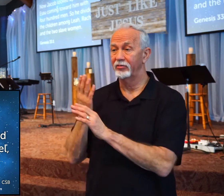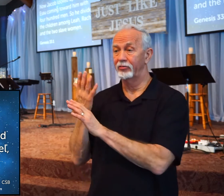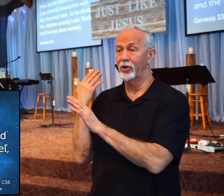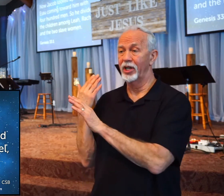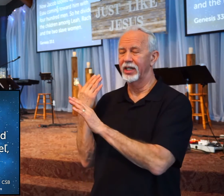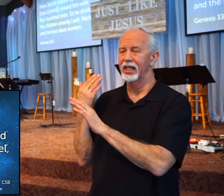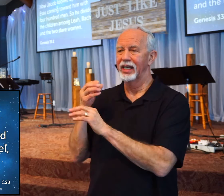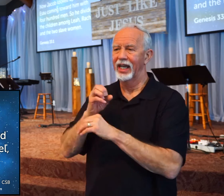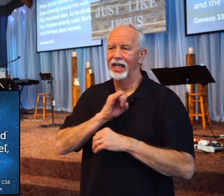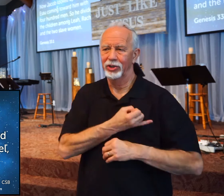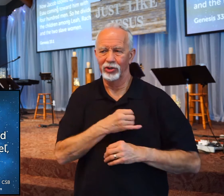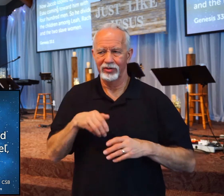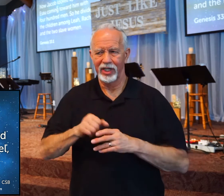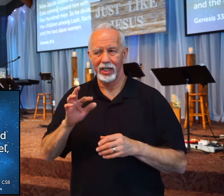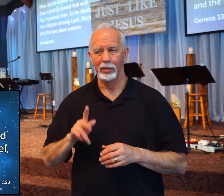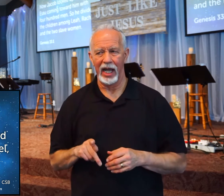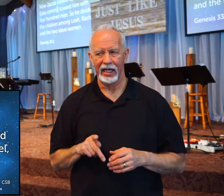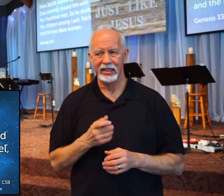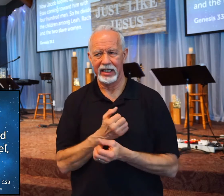there in the back.